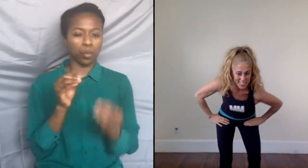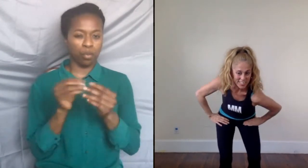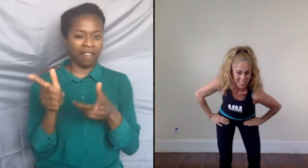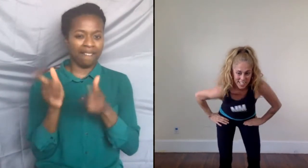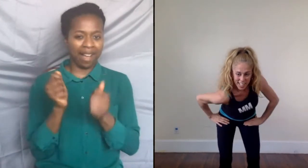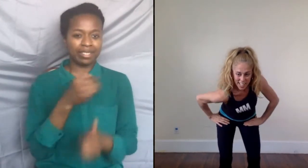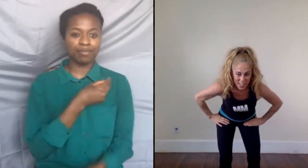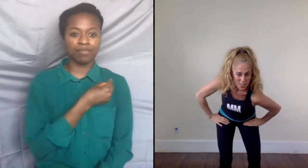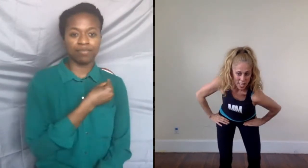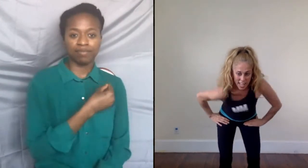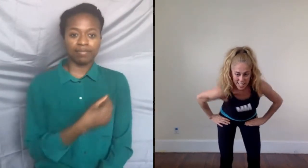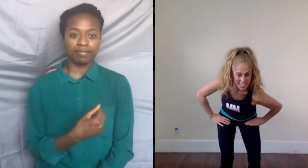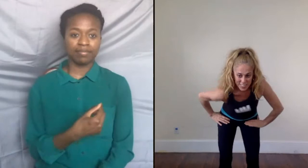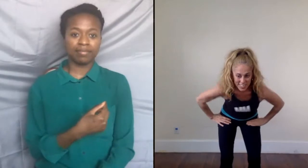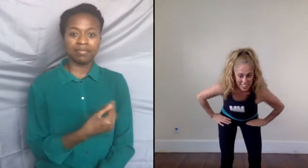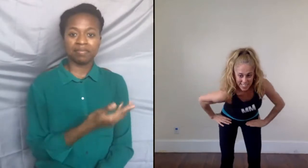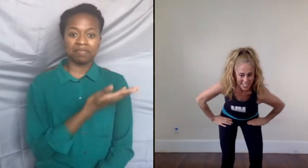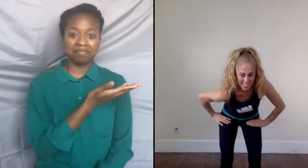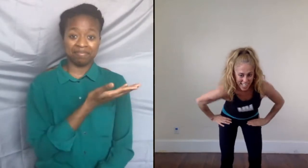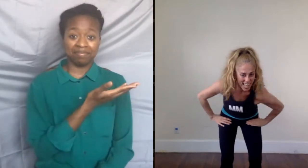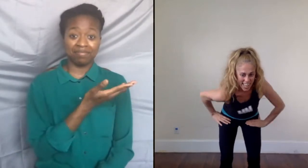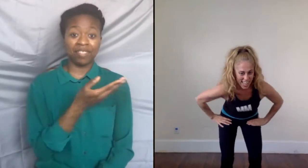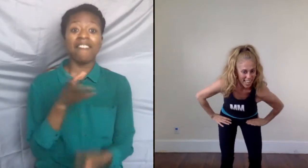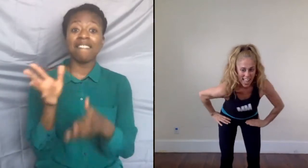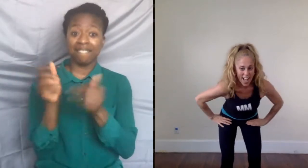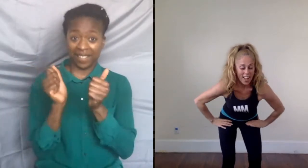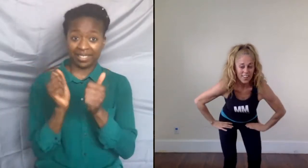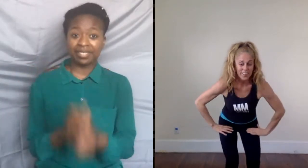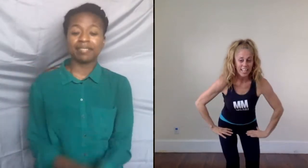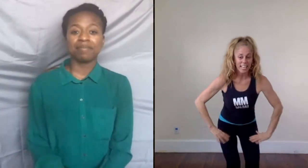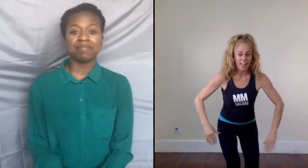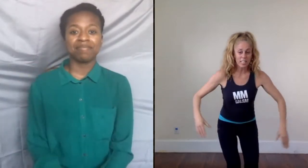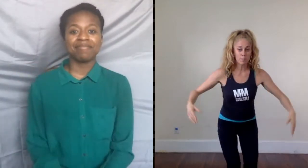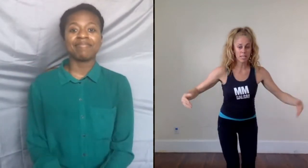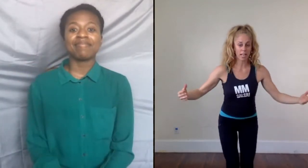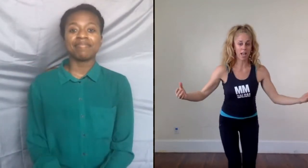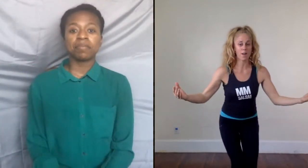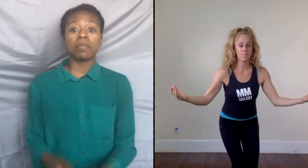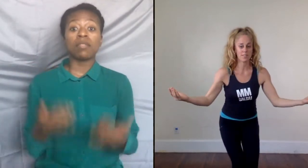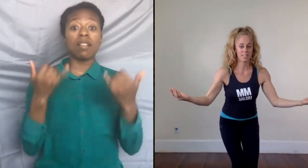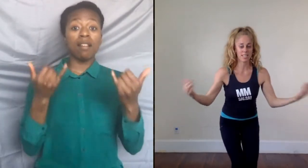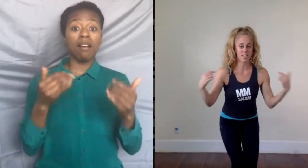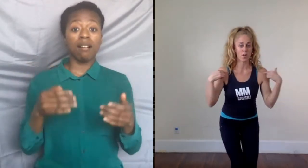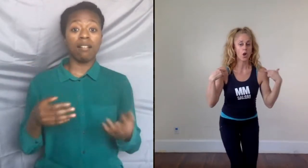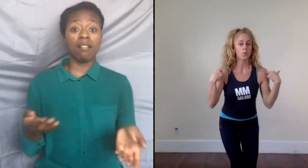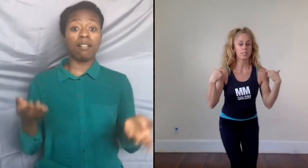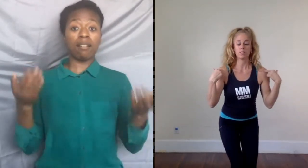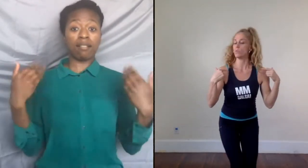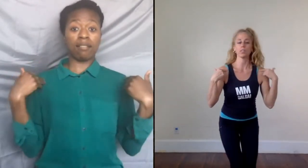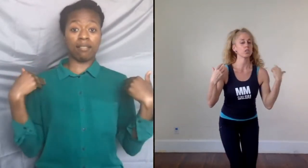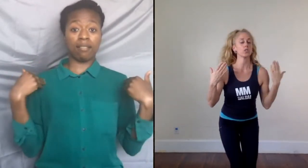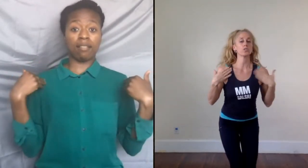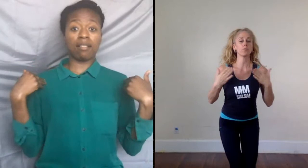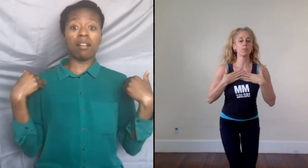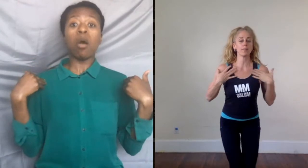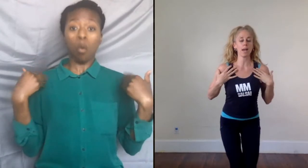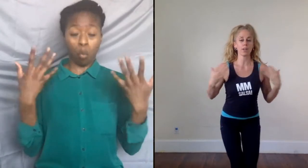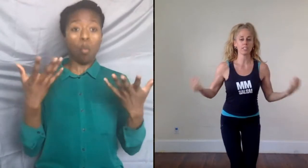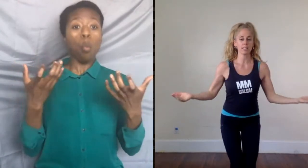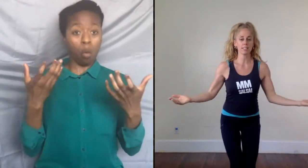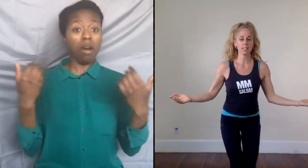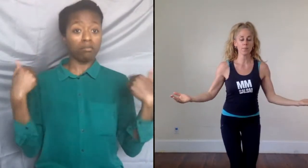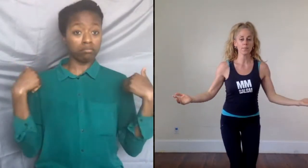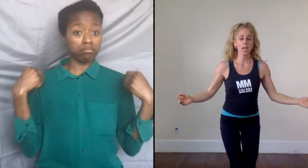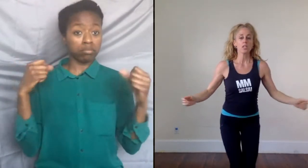shoulder, shoulder, and shoulder. All right, now let's pick it up to here. We still want the shoulders moving, but now